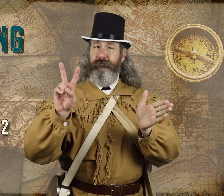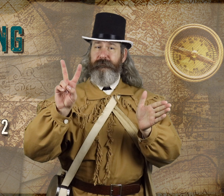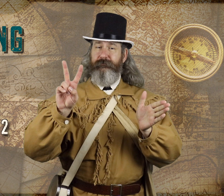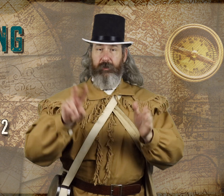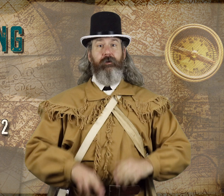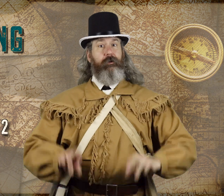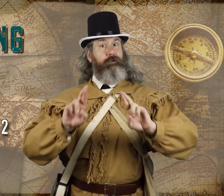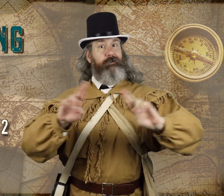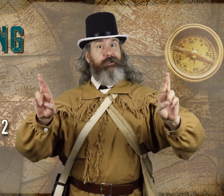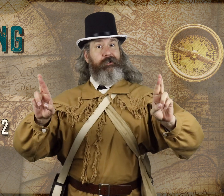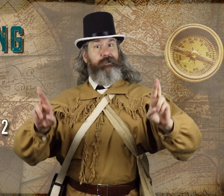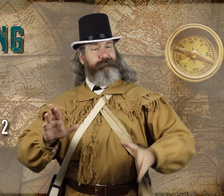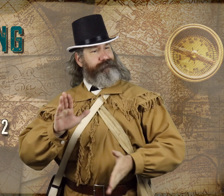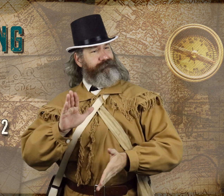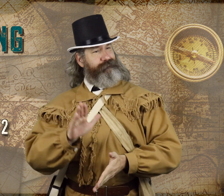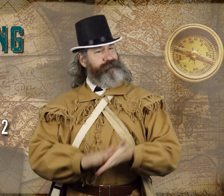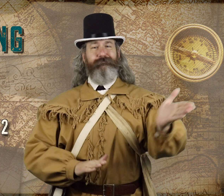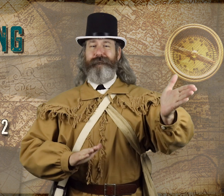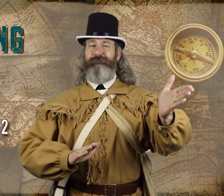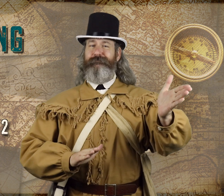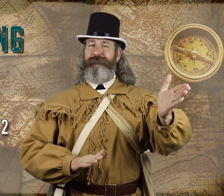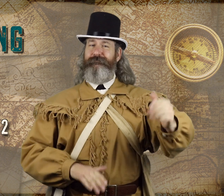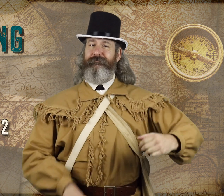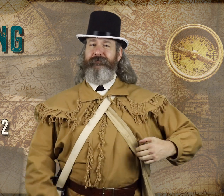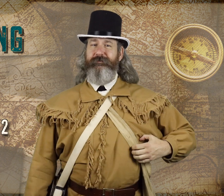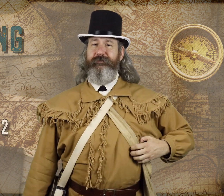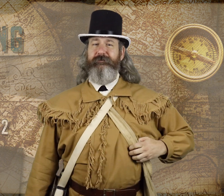Chapter 2. Setting Out.